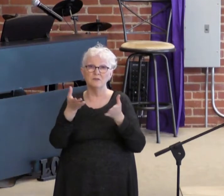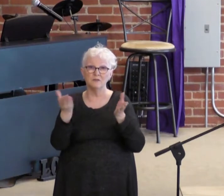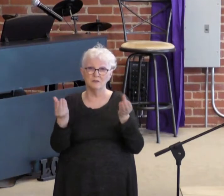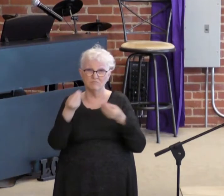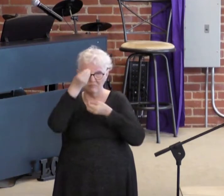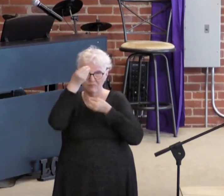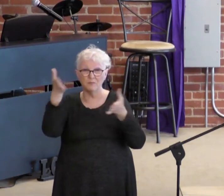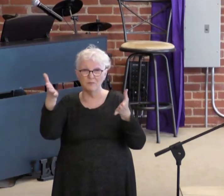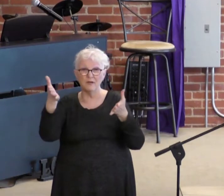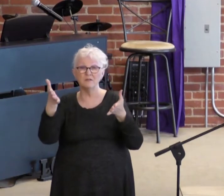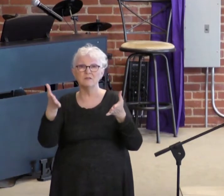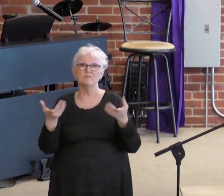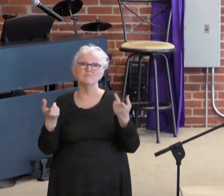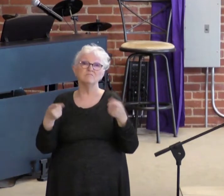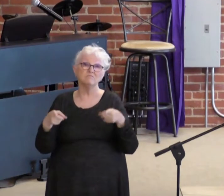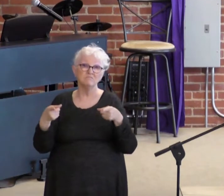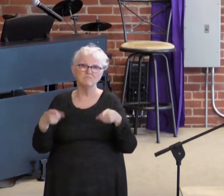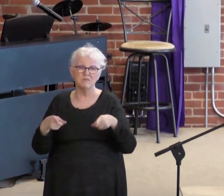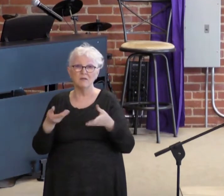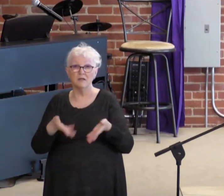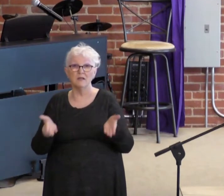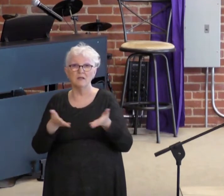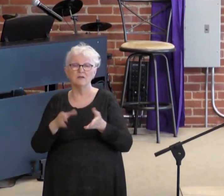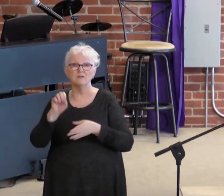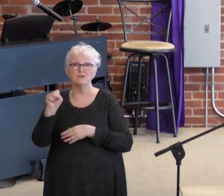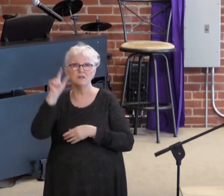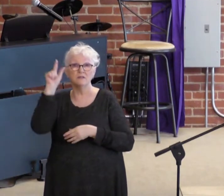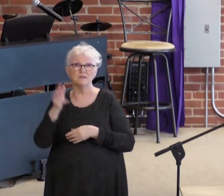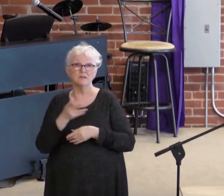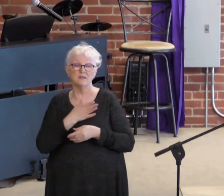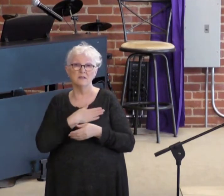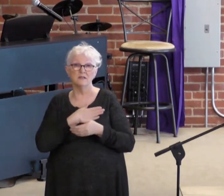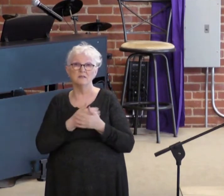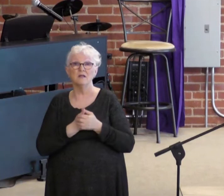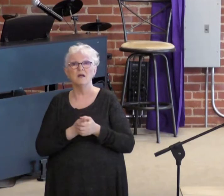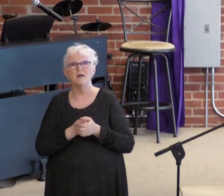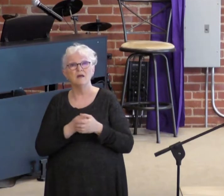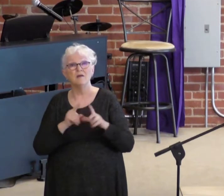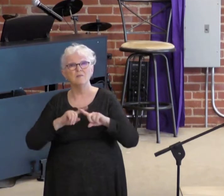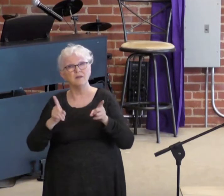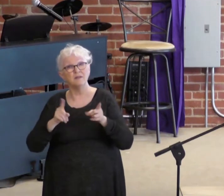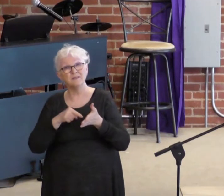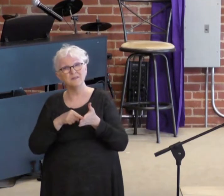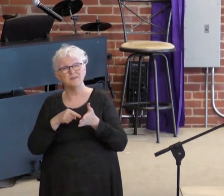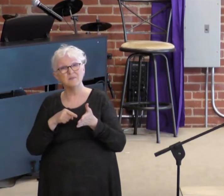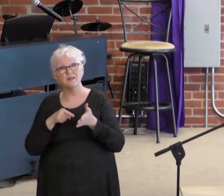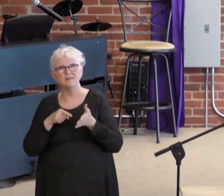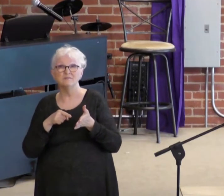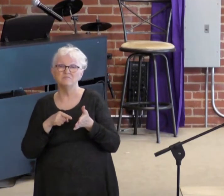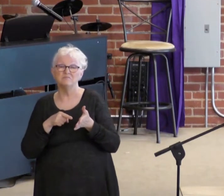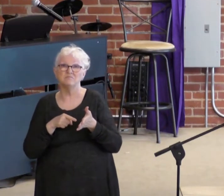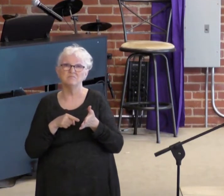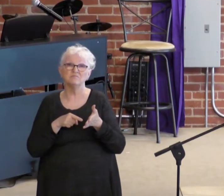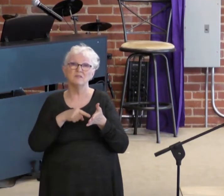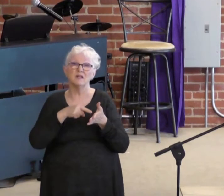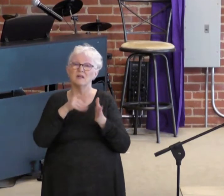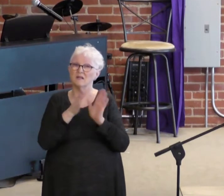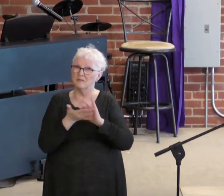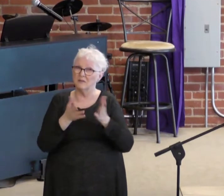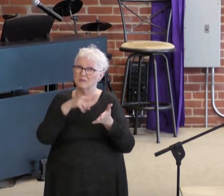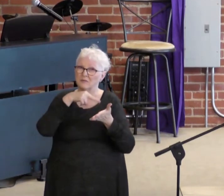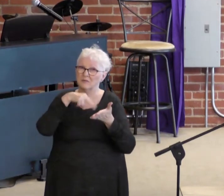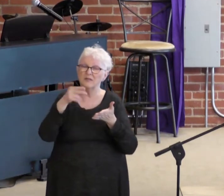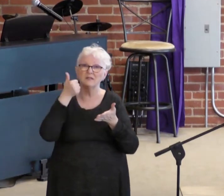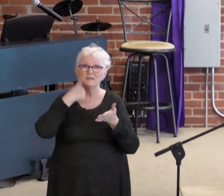online and in person. But this was my devotion one morning just a few days ago, and it says, blessed,